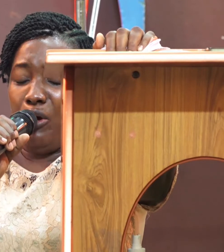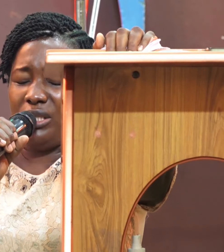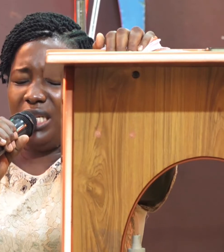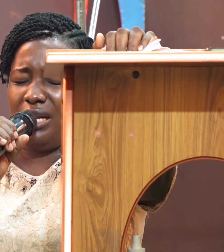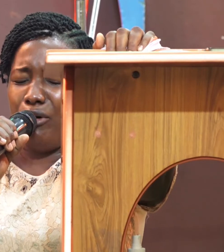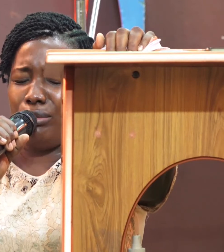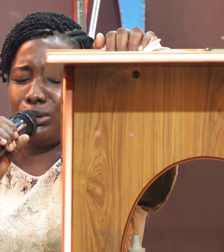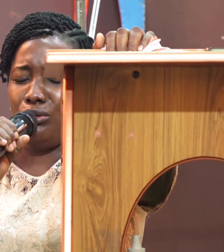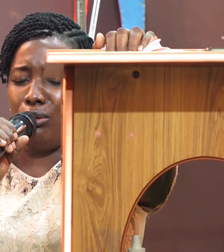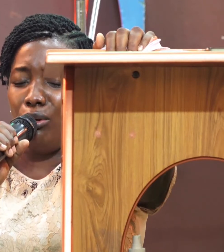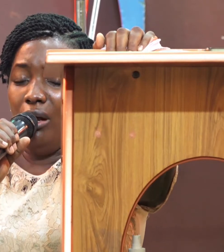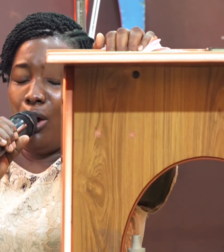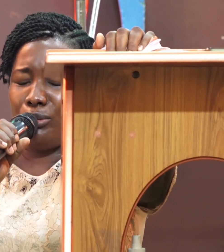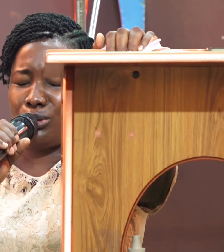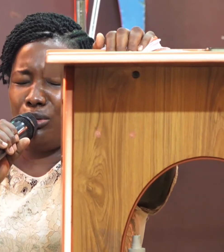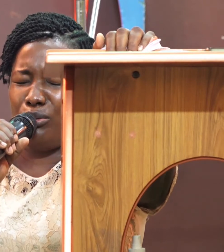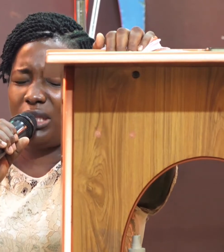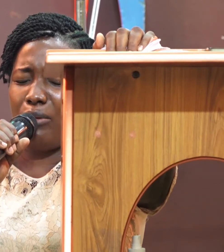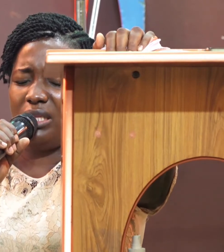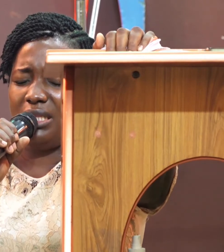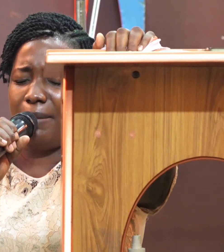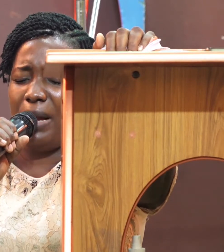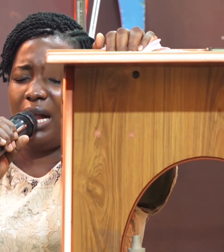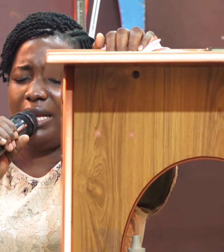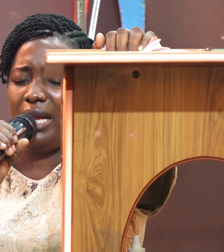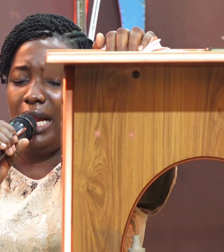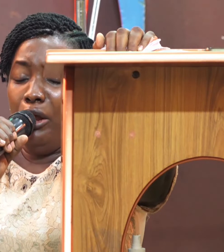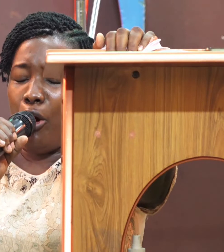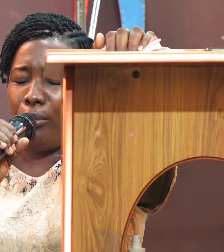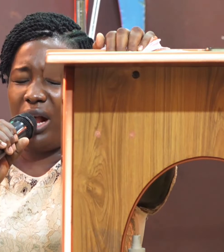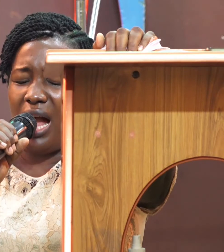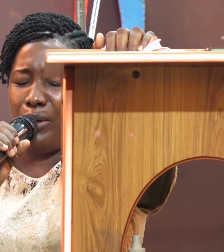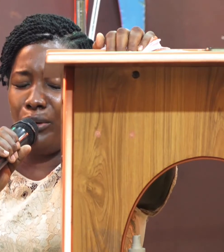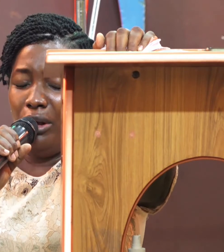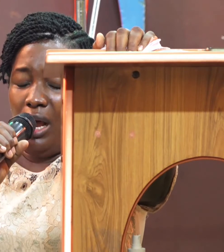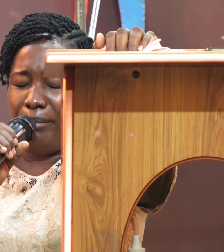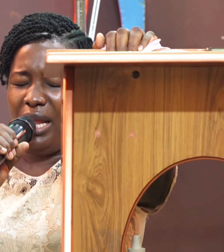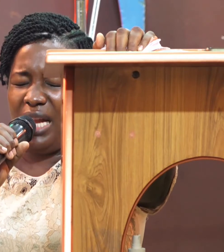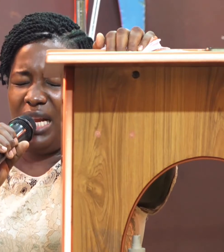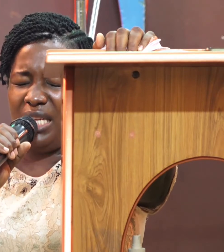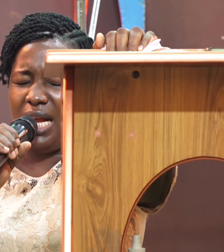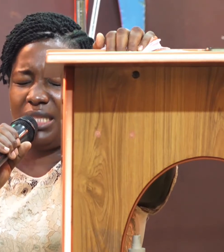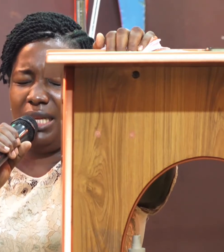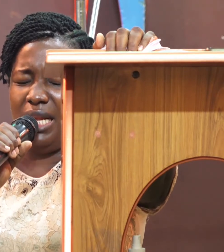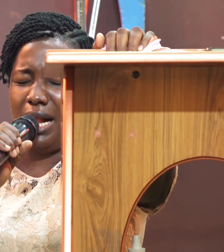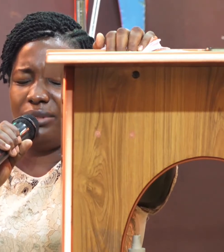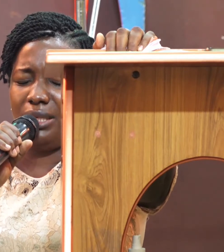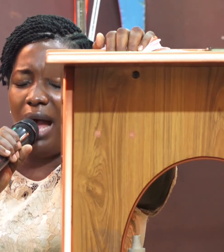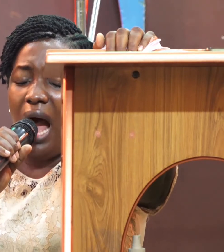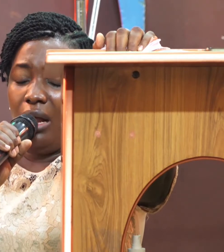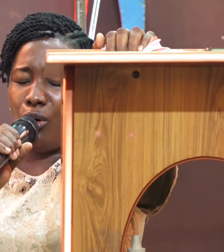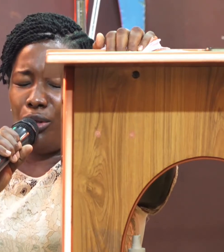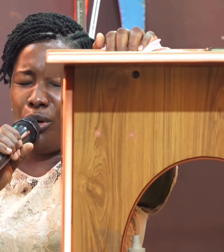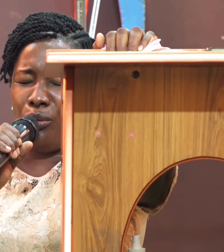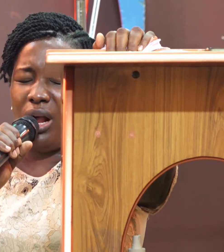nongose onzigyemu obusungu obusungu butawanyiza ebbanga ddene obukaawu emirandira gyasindika